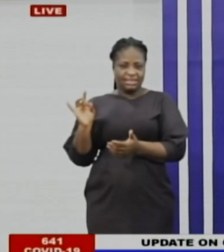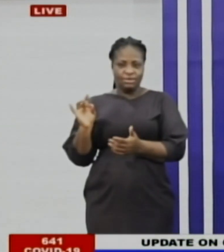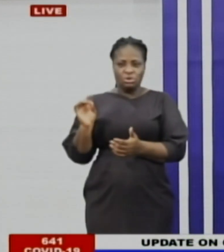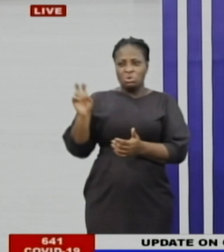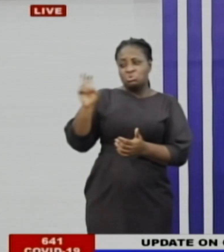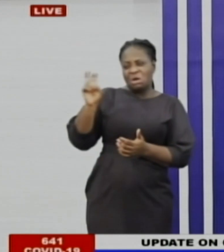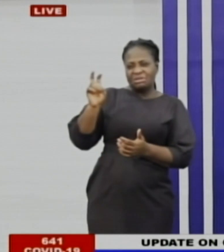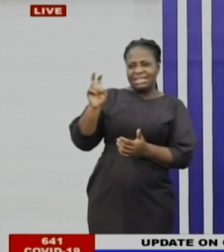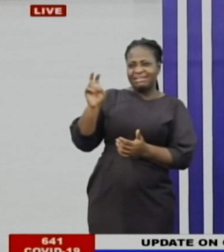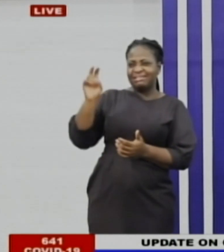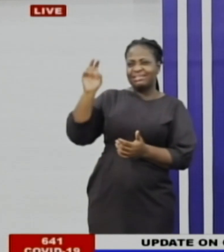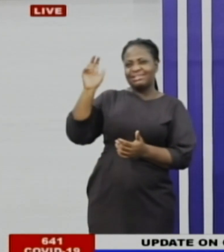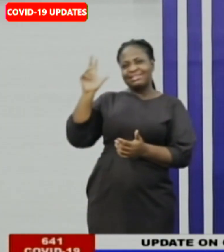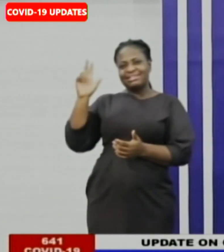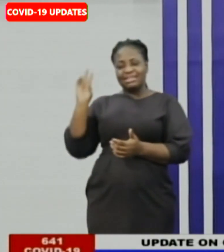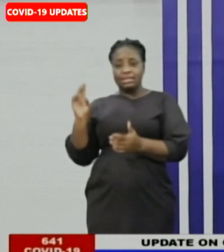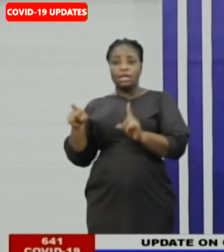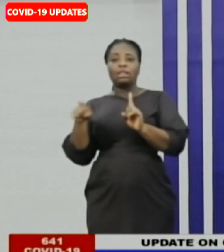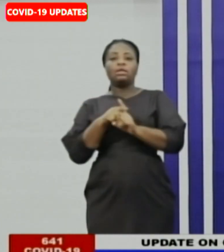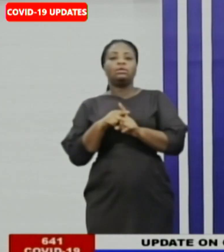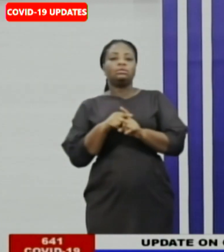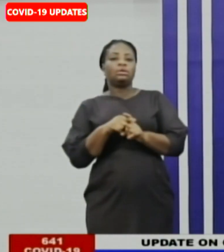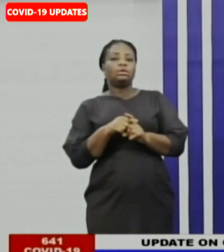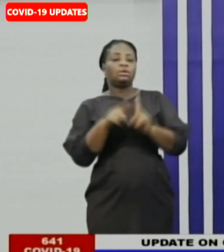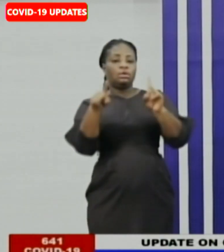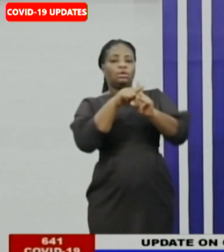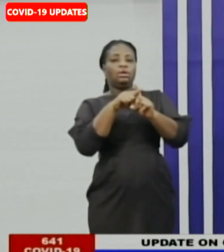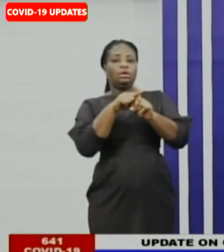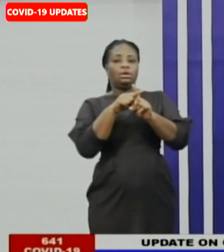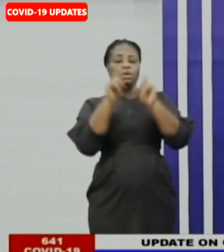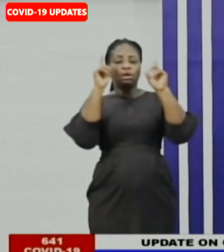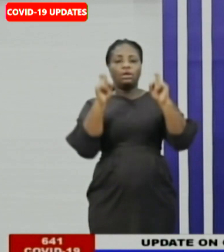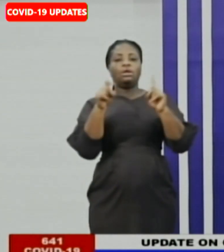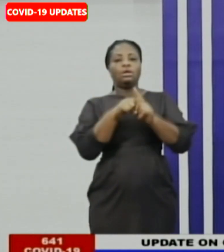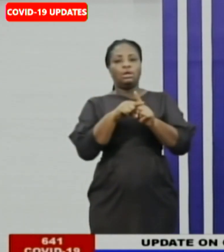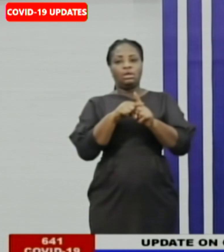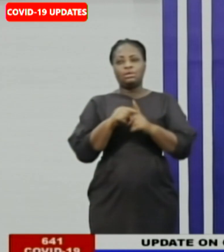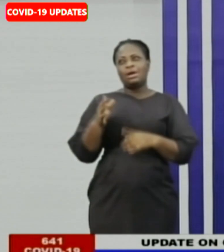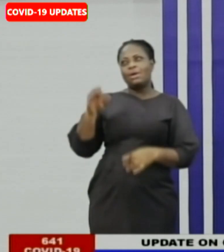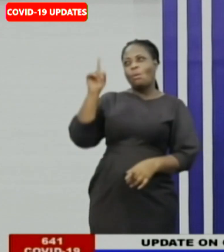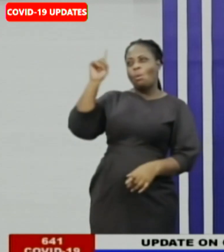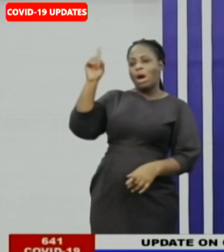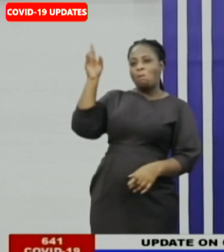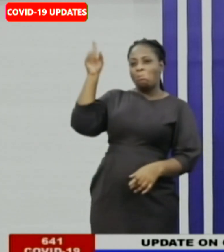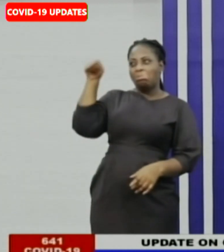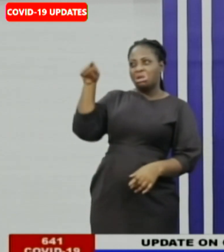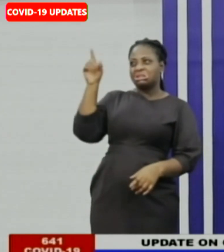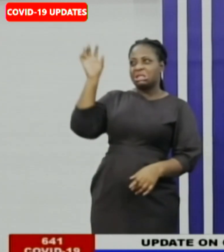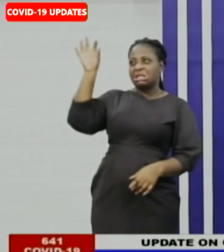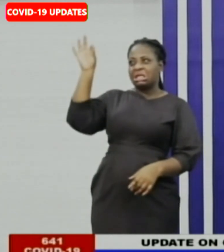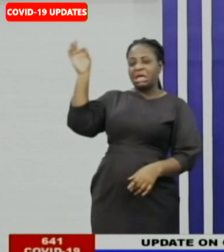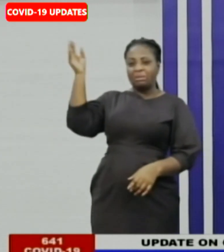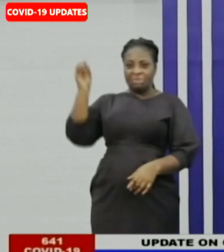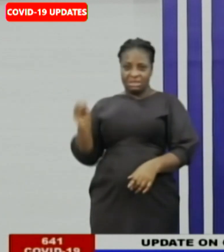268 of them tested positive. That is a rate of 1.9%. So 1.9% of the people